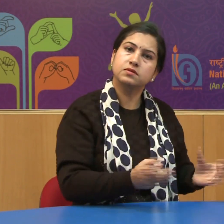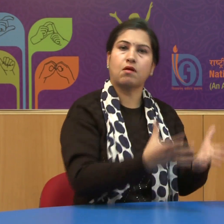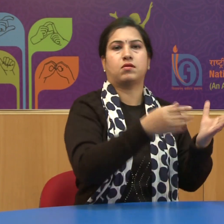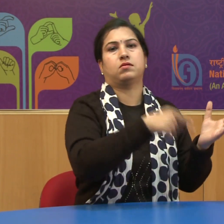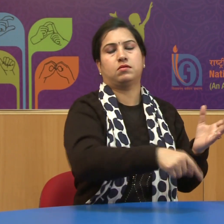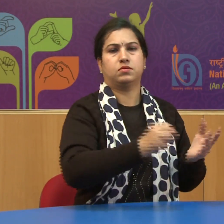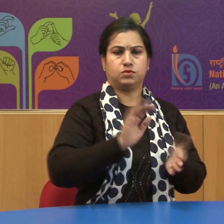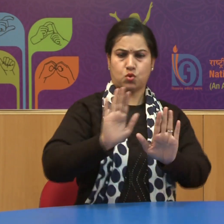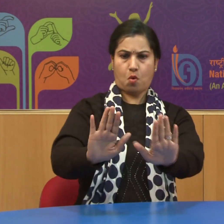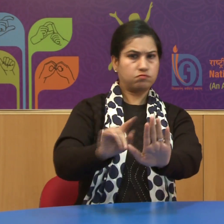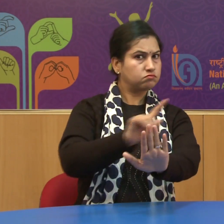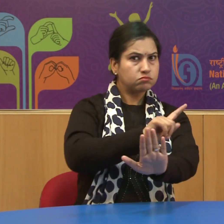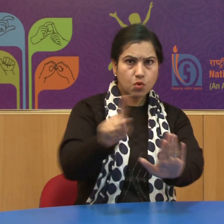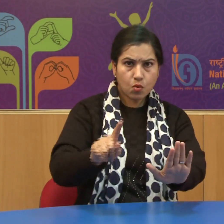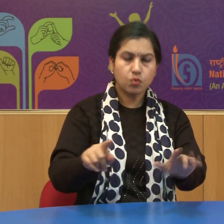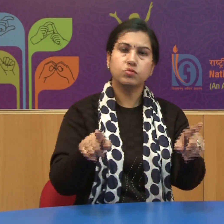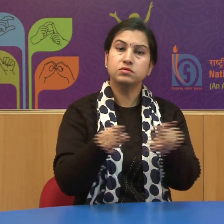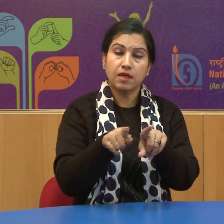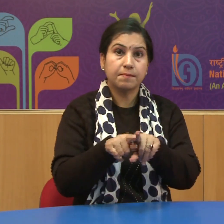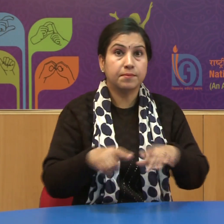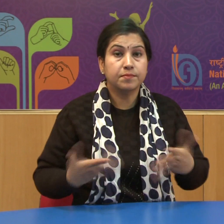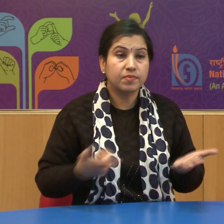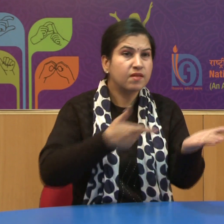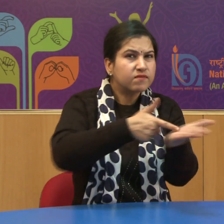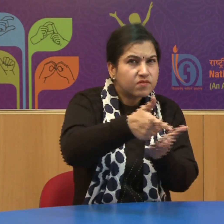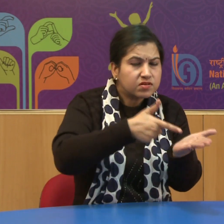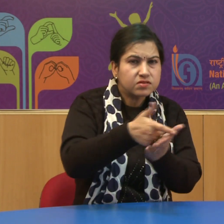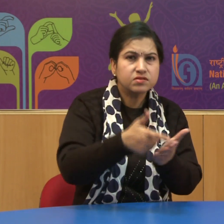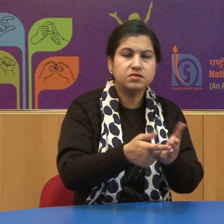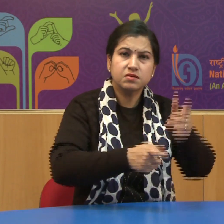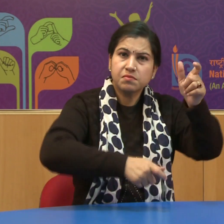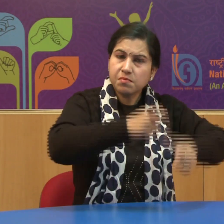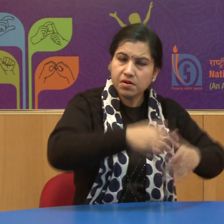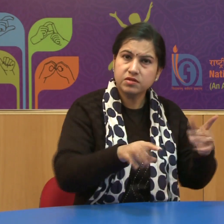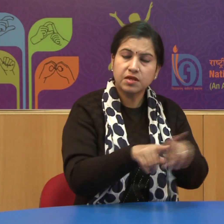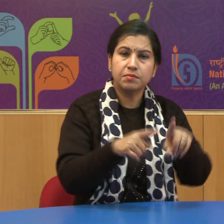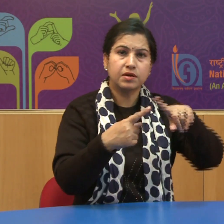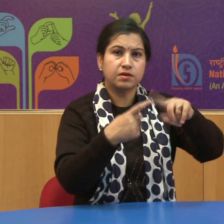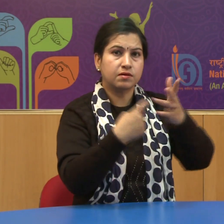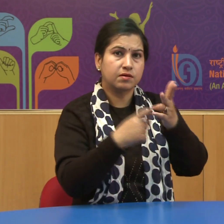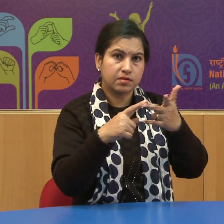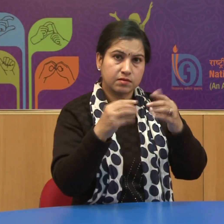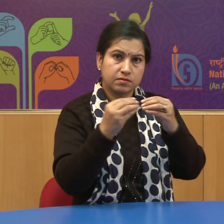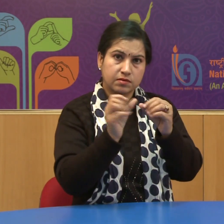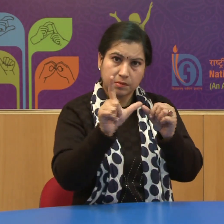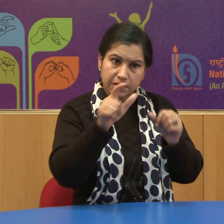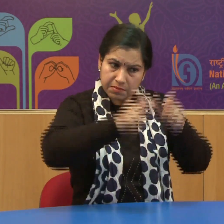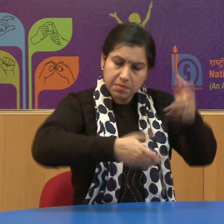and tribal people whose lands and forests had been taken away by the